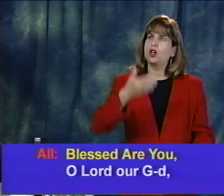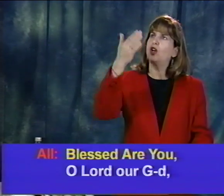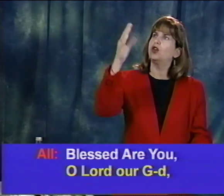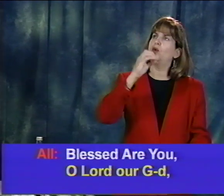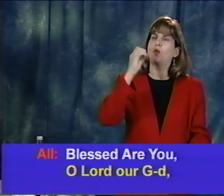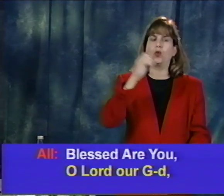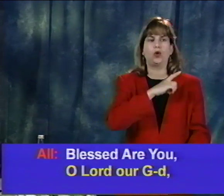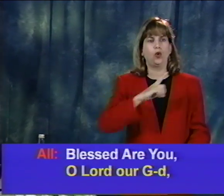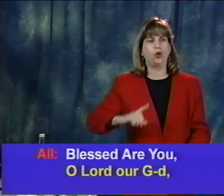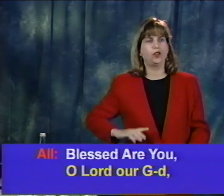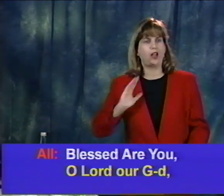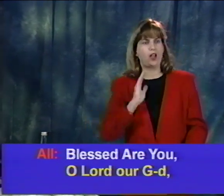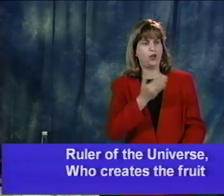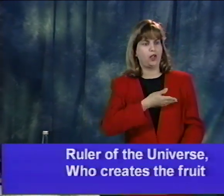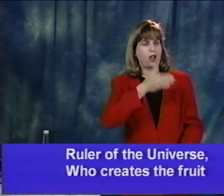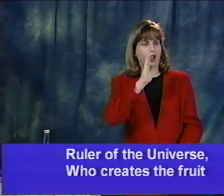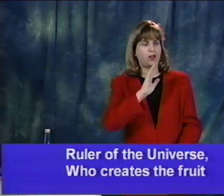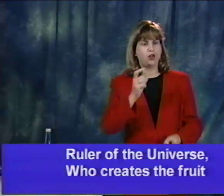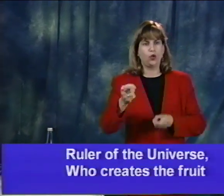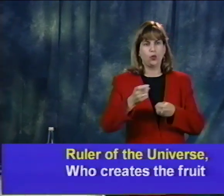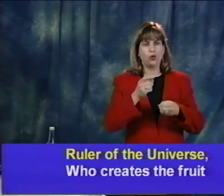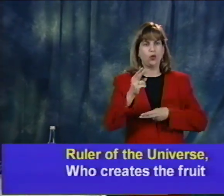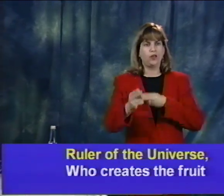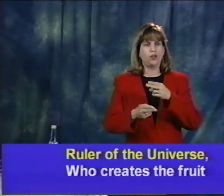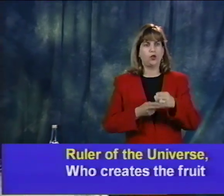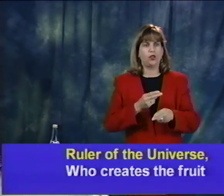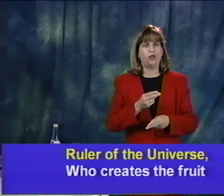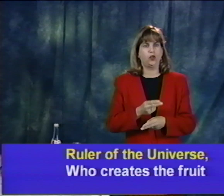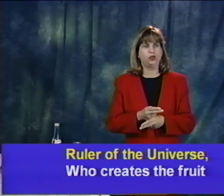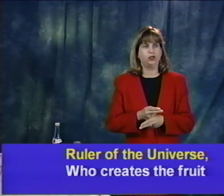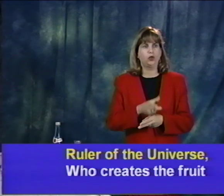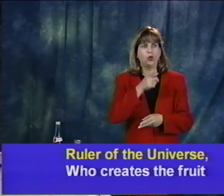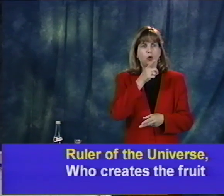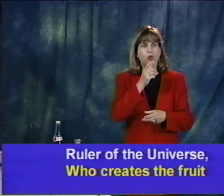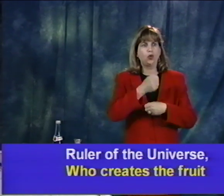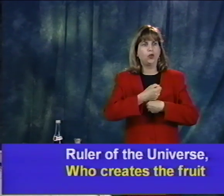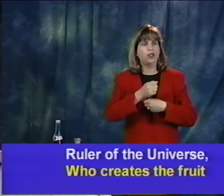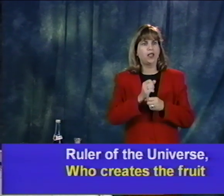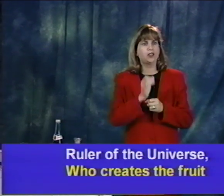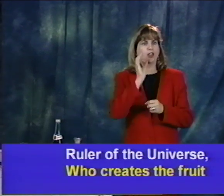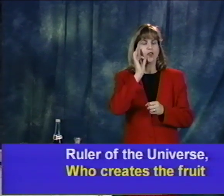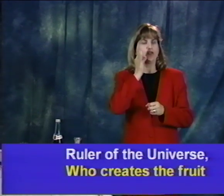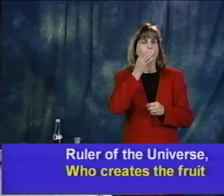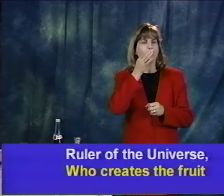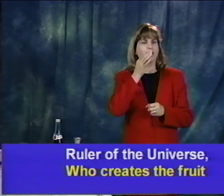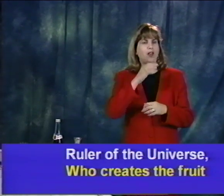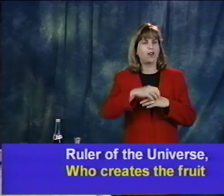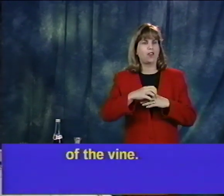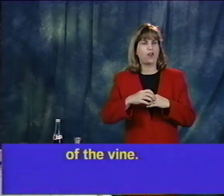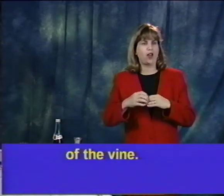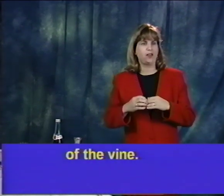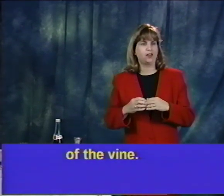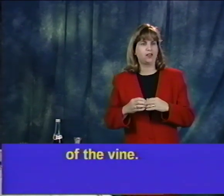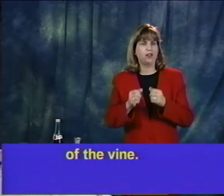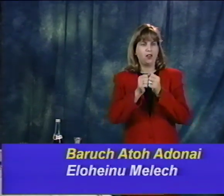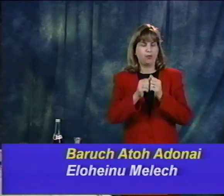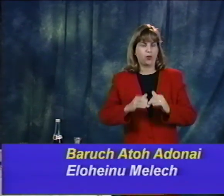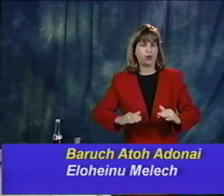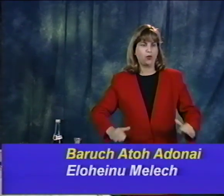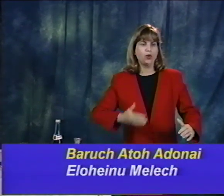"Blessed are you, O Lord our God, ruler of the universe, who creates the fruit of the vine.